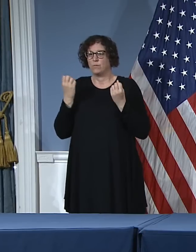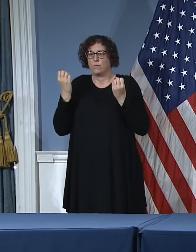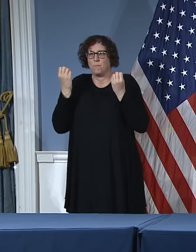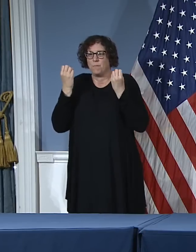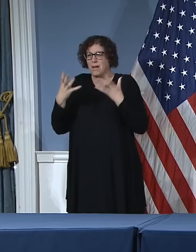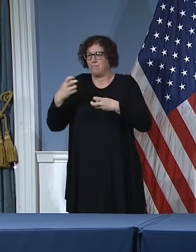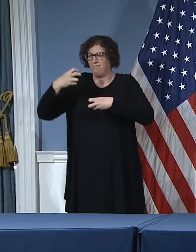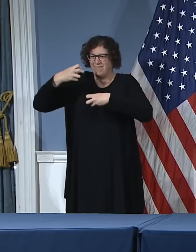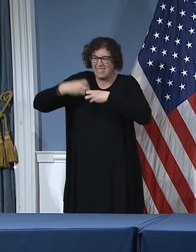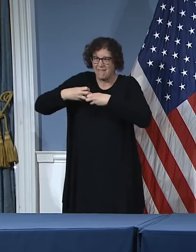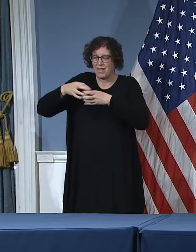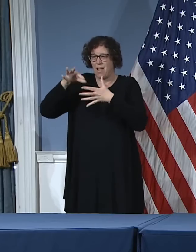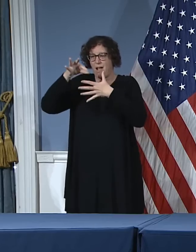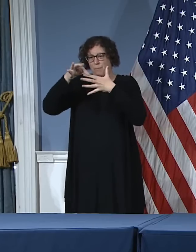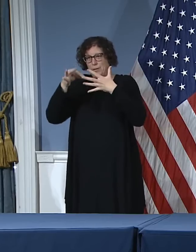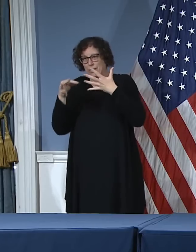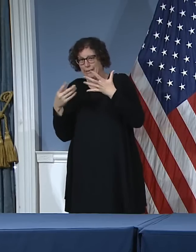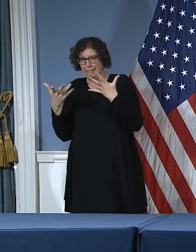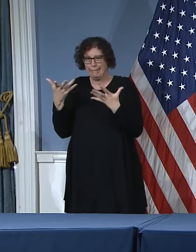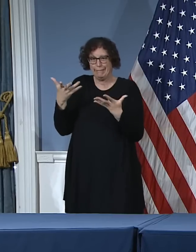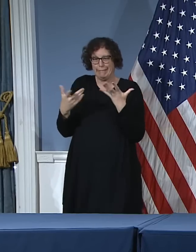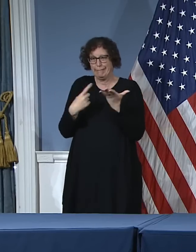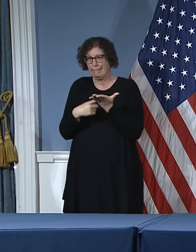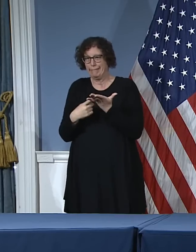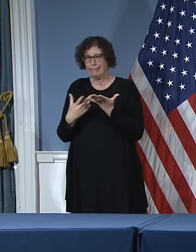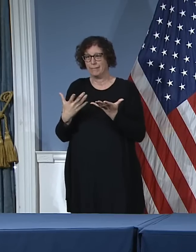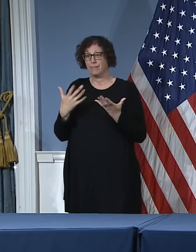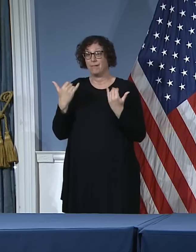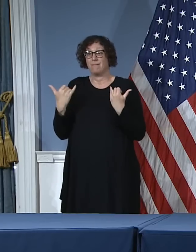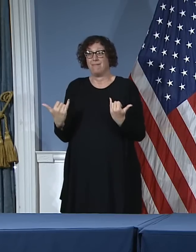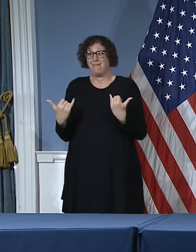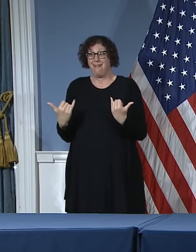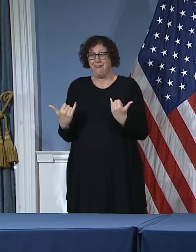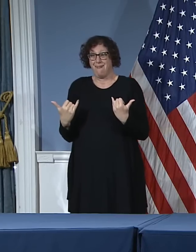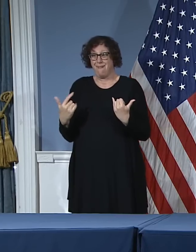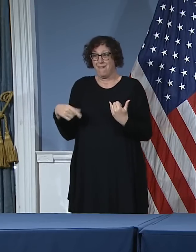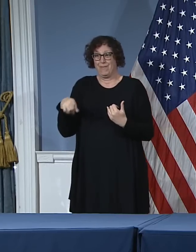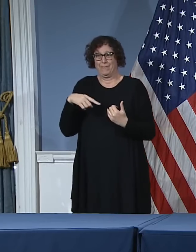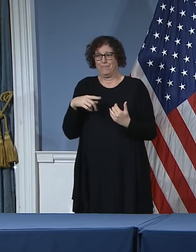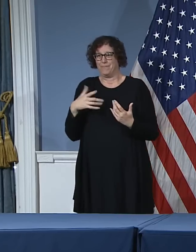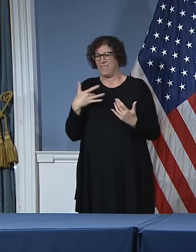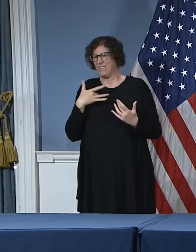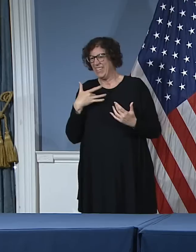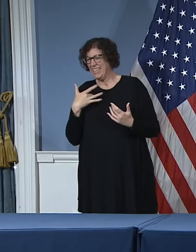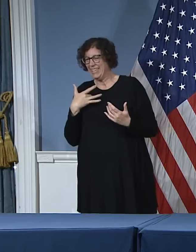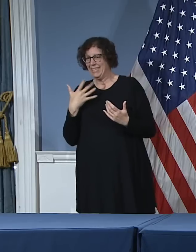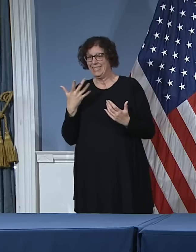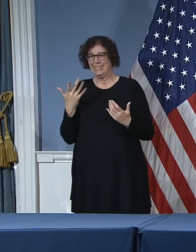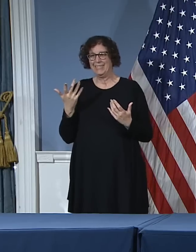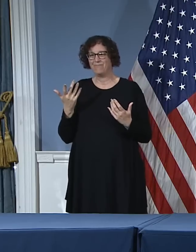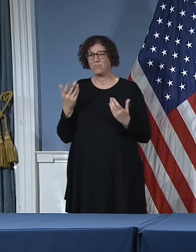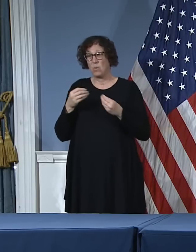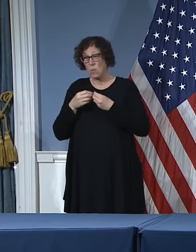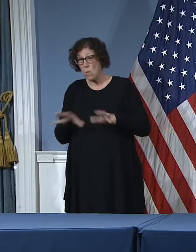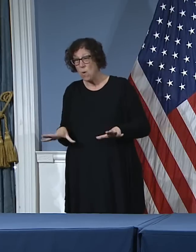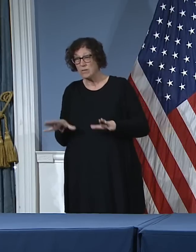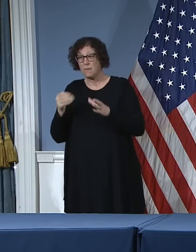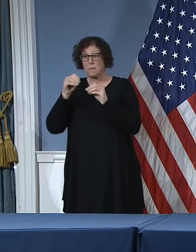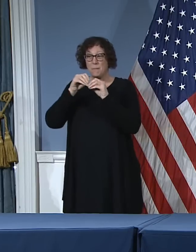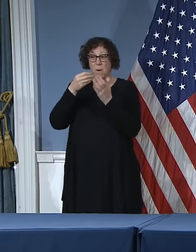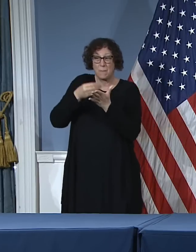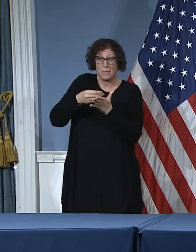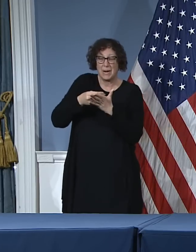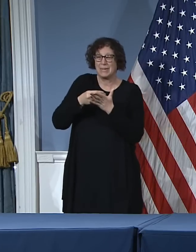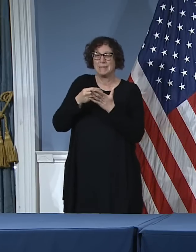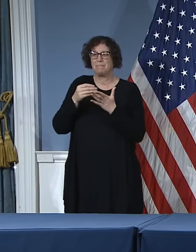it is not my instinct to take away other forms of revenue because we literally will not be able to pay for basic